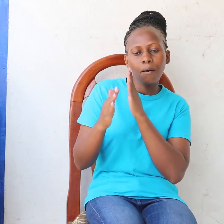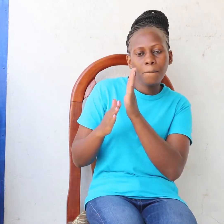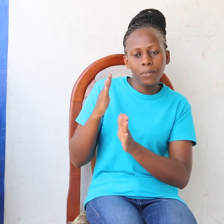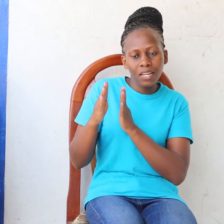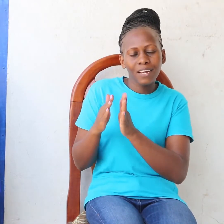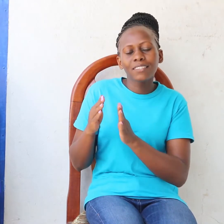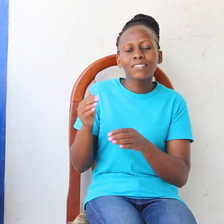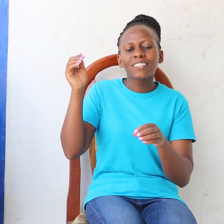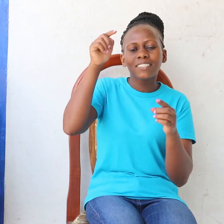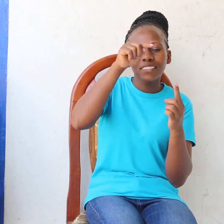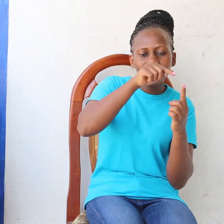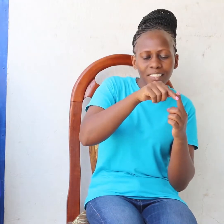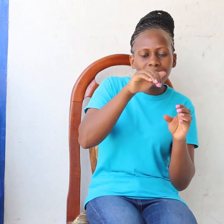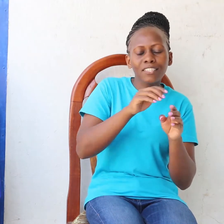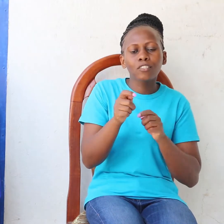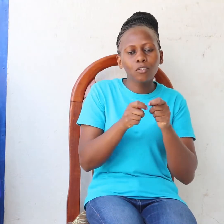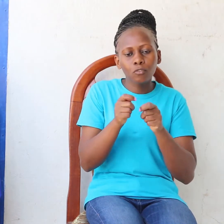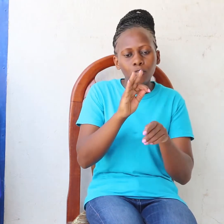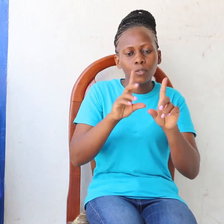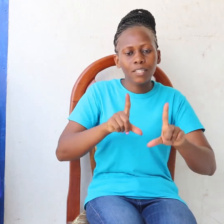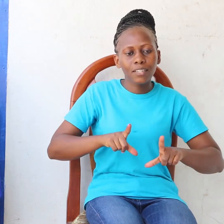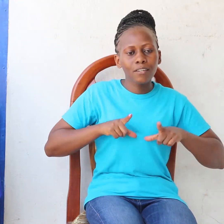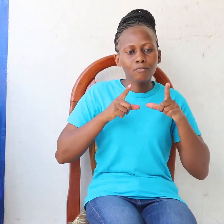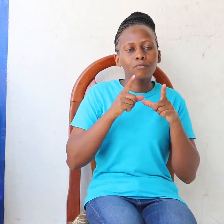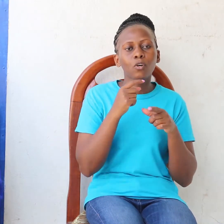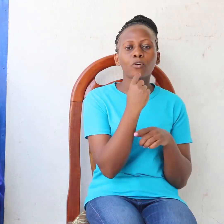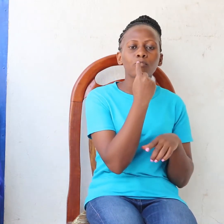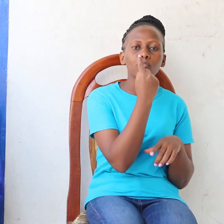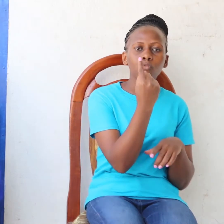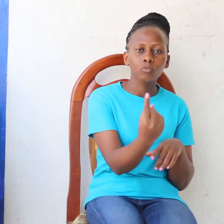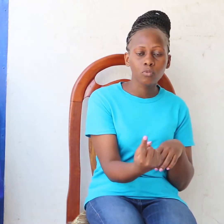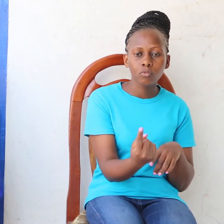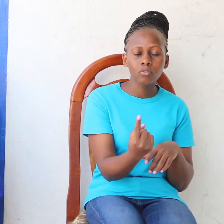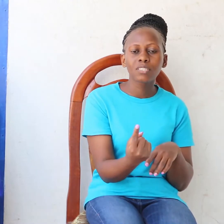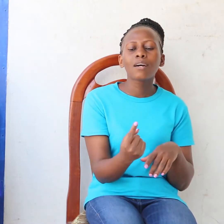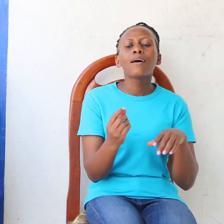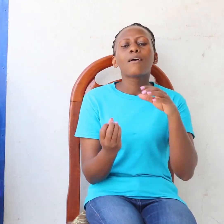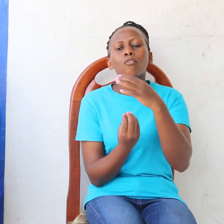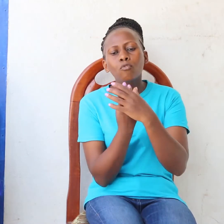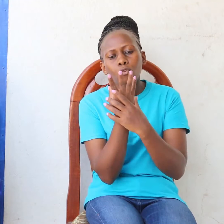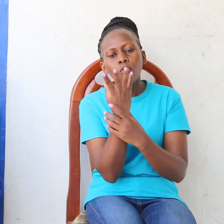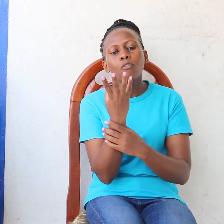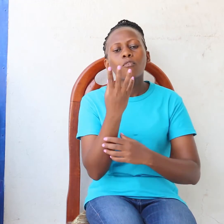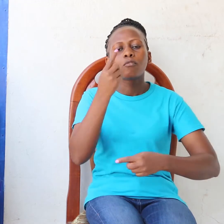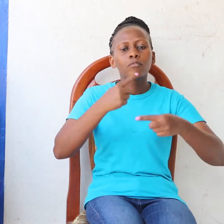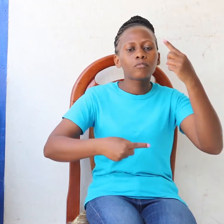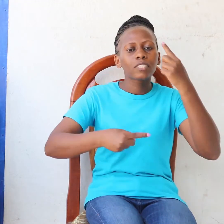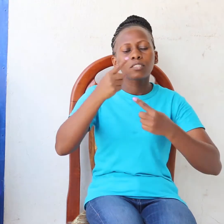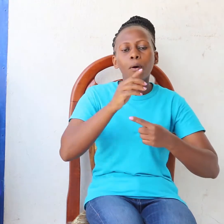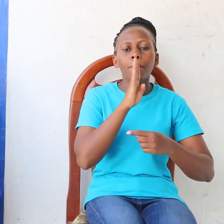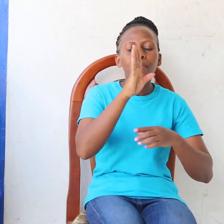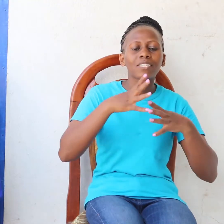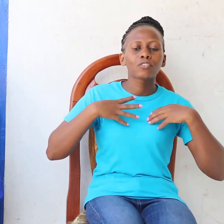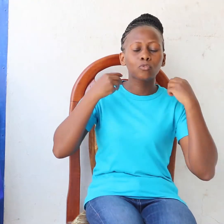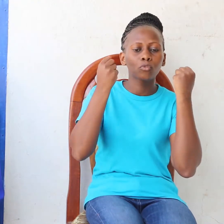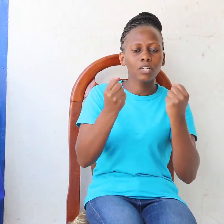still in control of your life. So, emerge victorious. Be strengthened